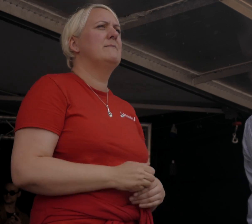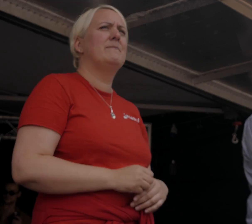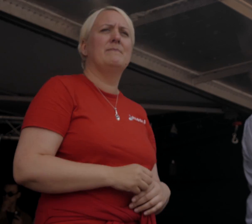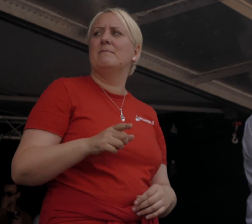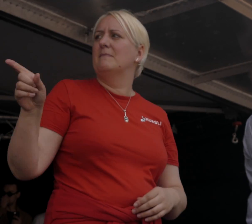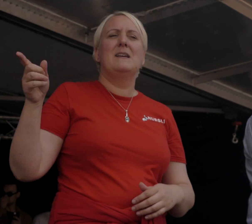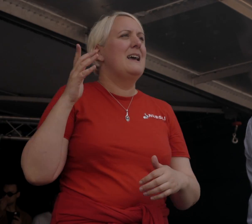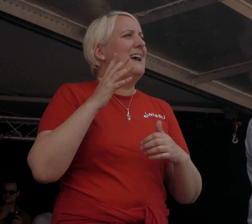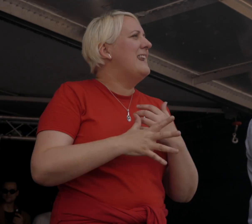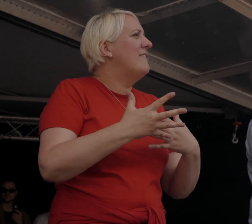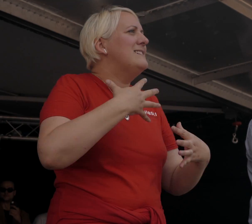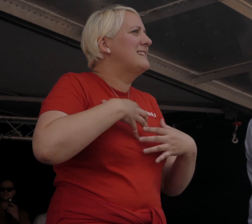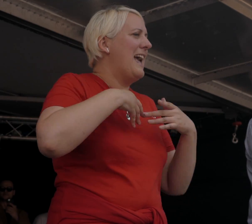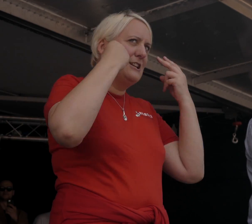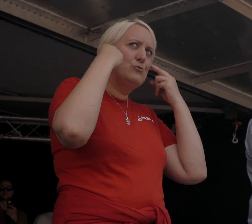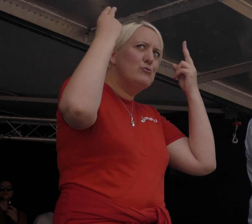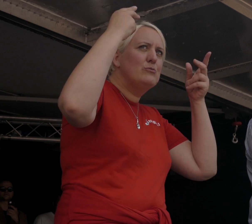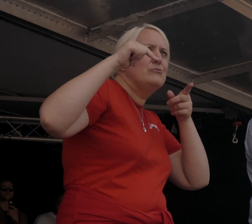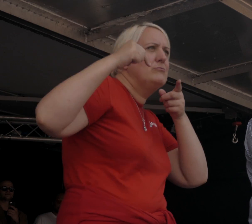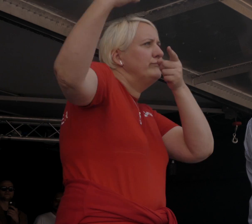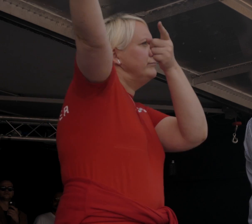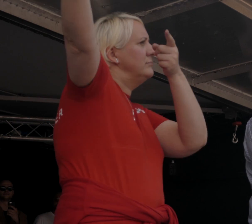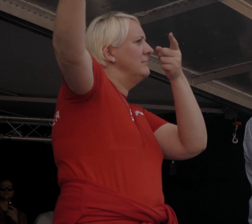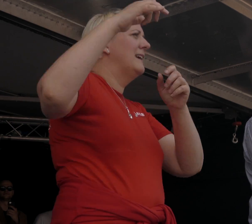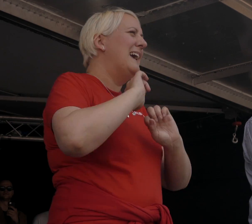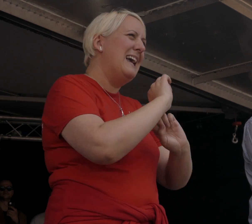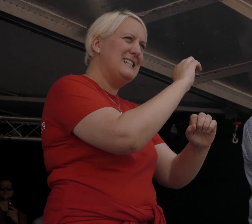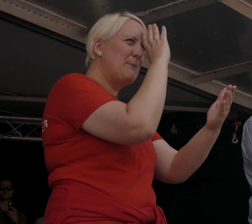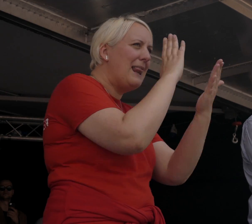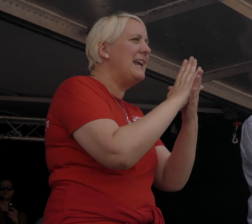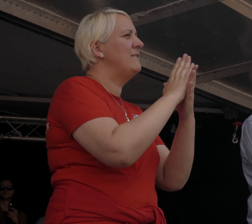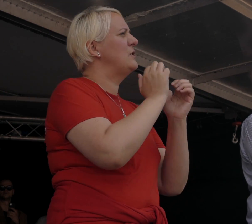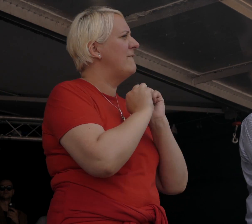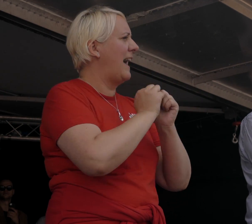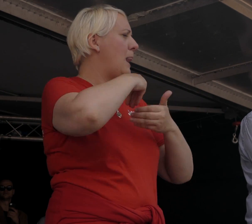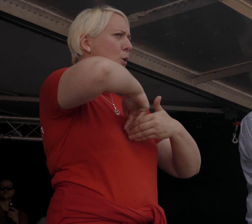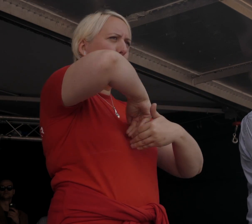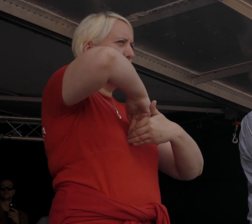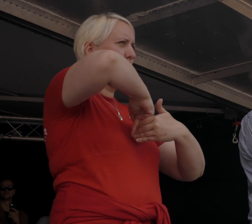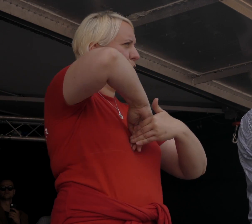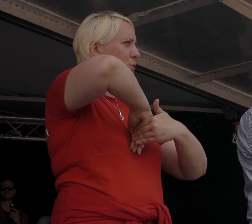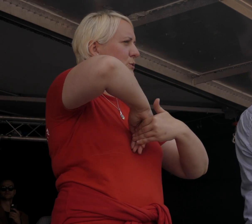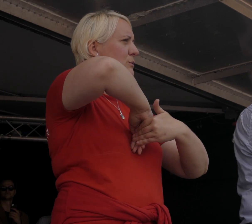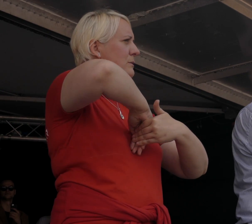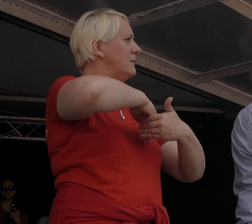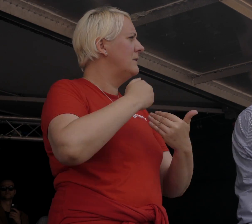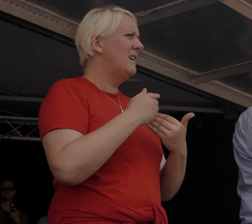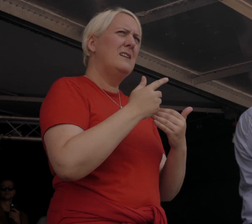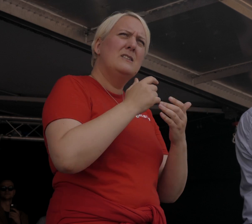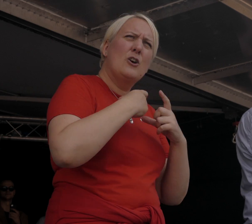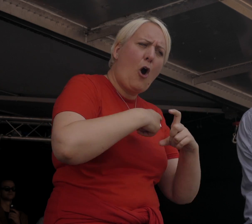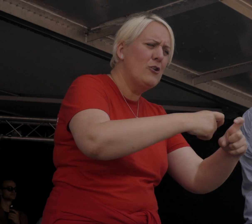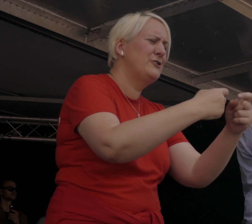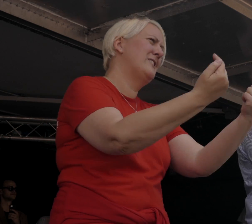afraid to stand up for the beliefs and values. He's never flinched in the constant attack that